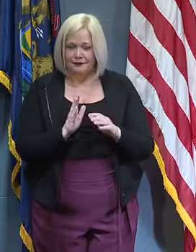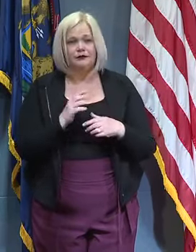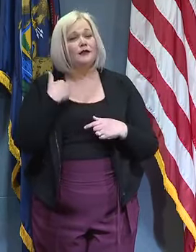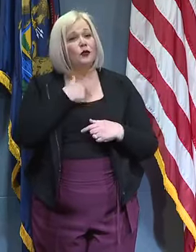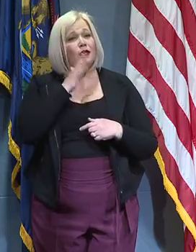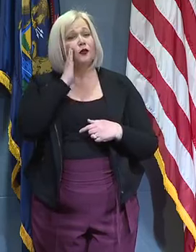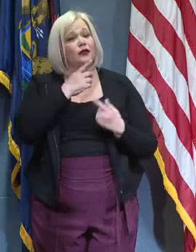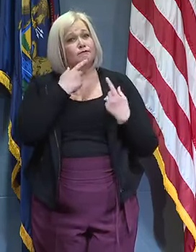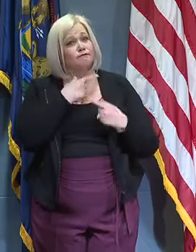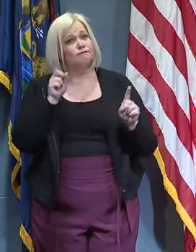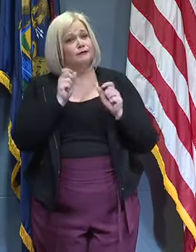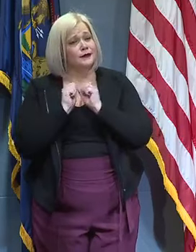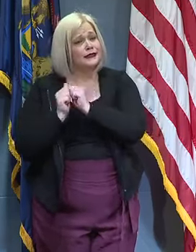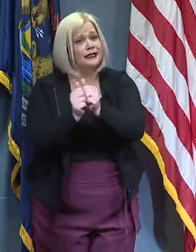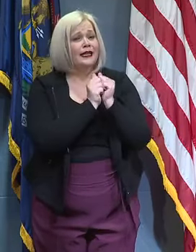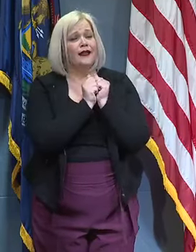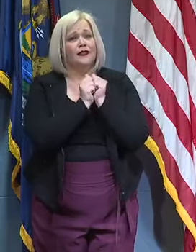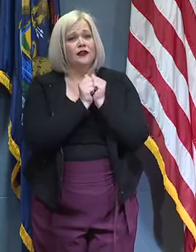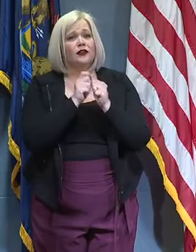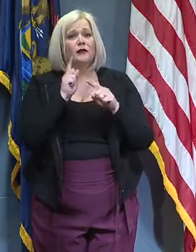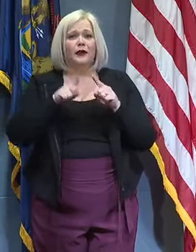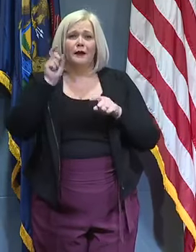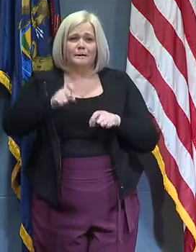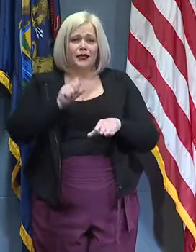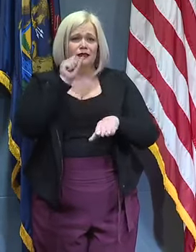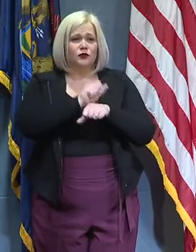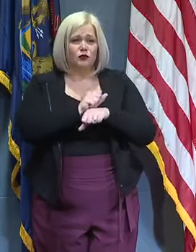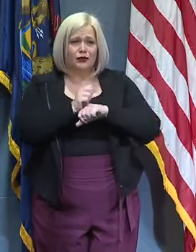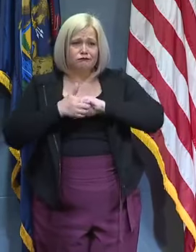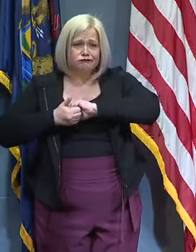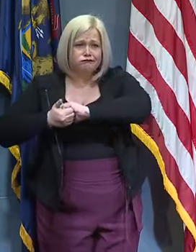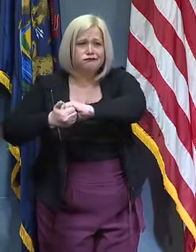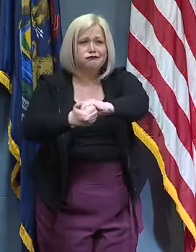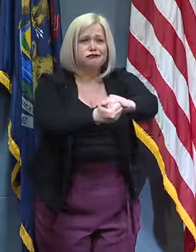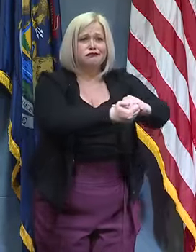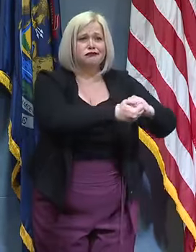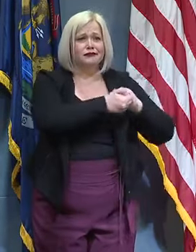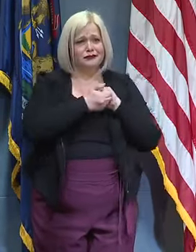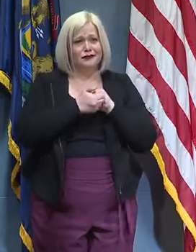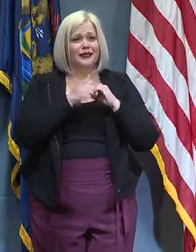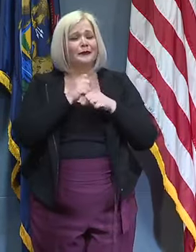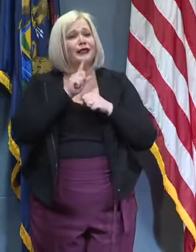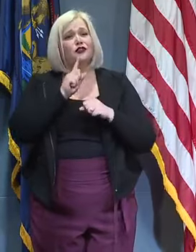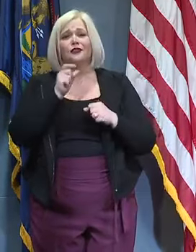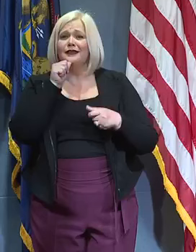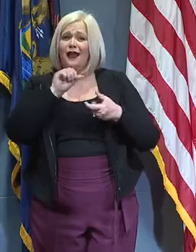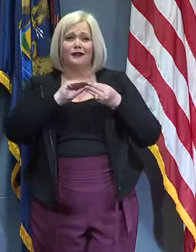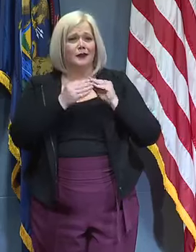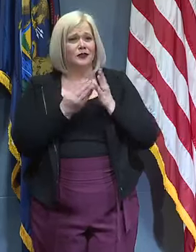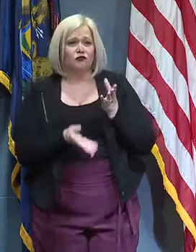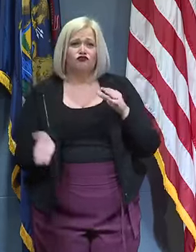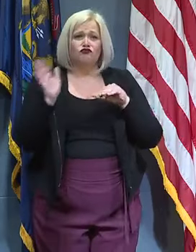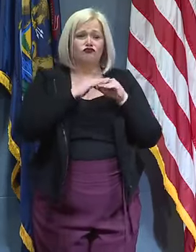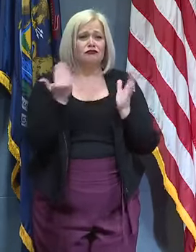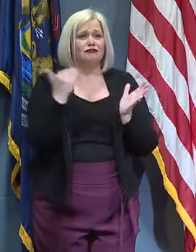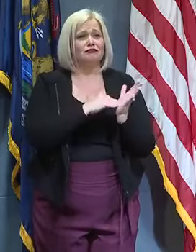but it will take everyone's continued efforts for us to keep this virus from surging again in our state. Thank